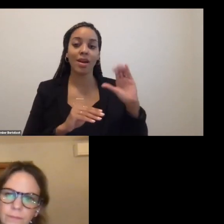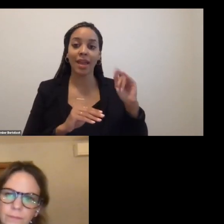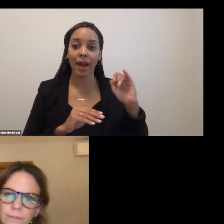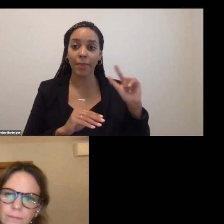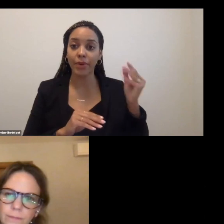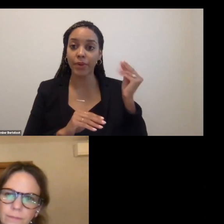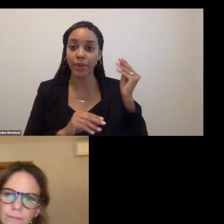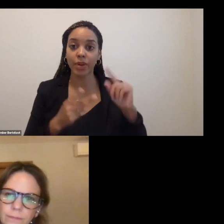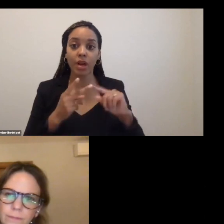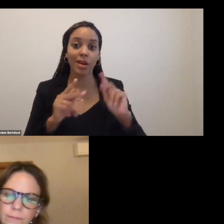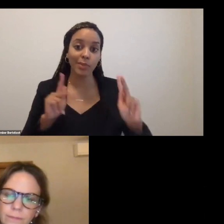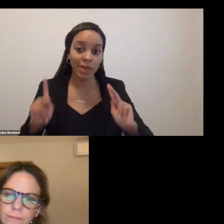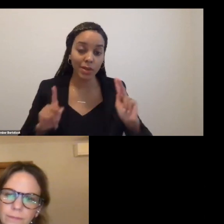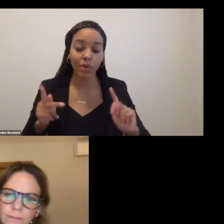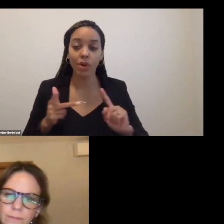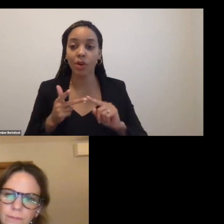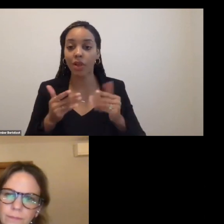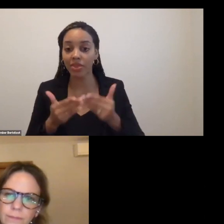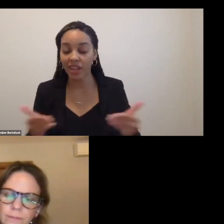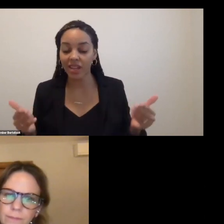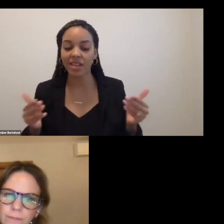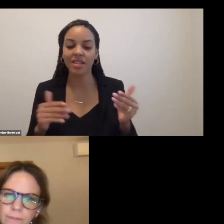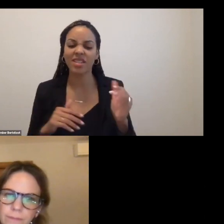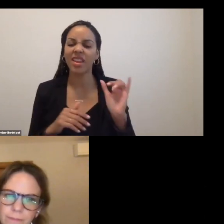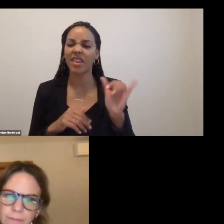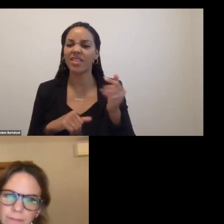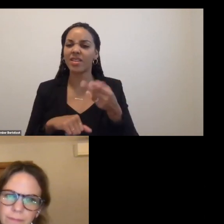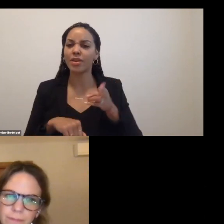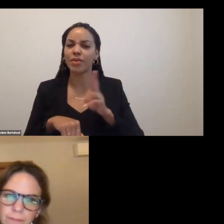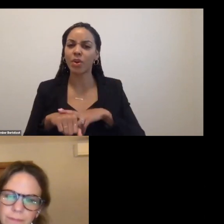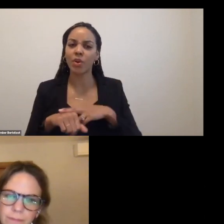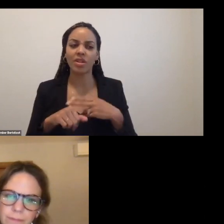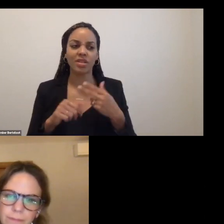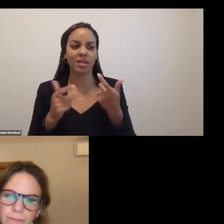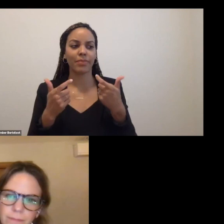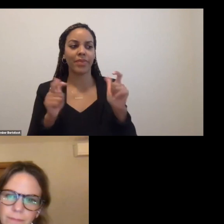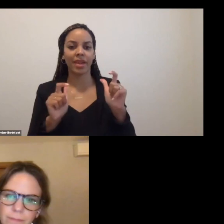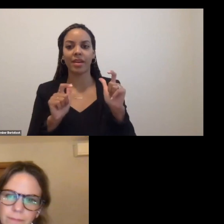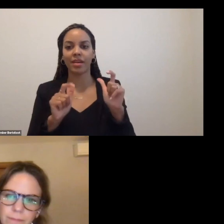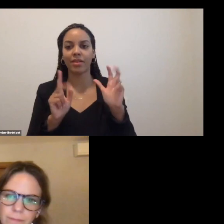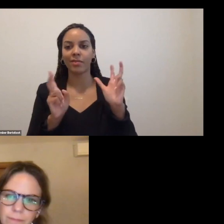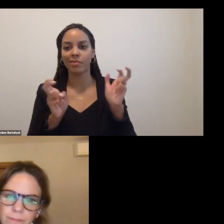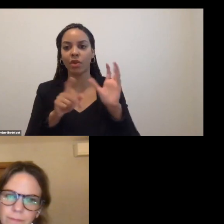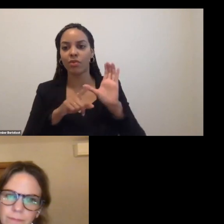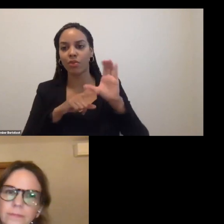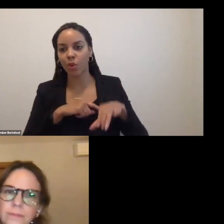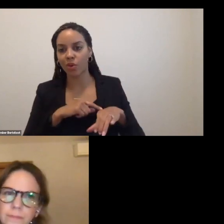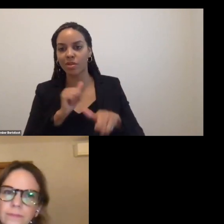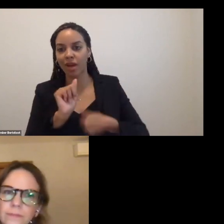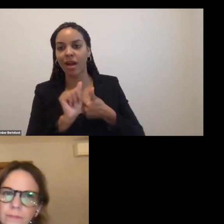and is of course kind of the big background force of the mobility of also in